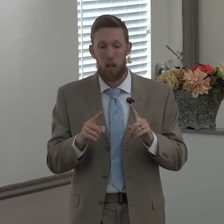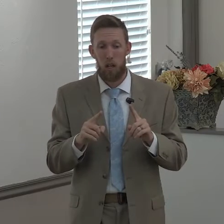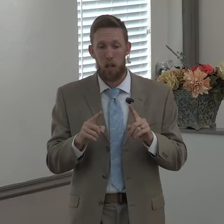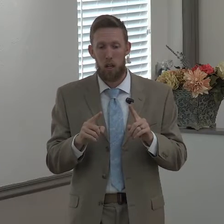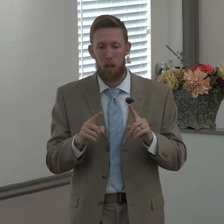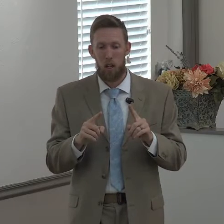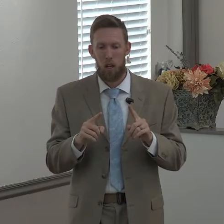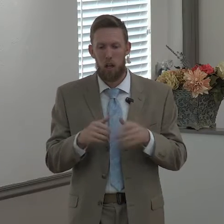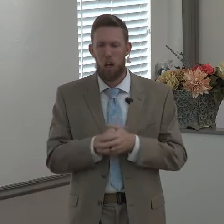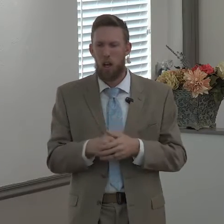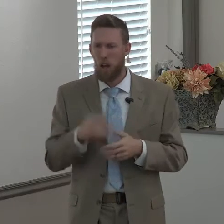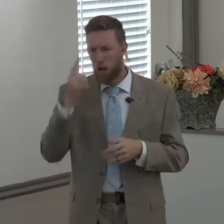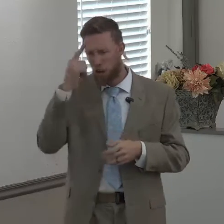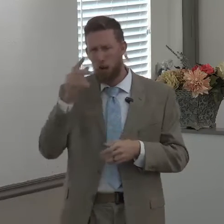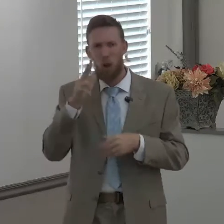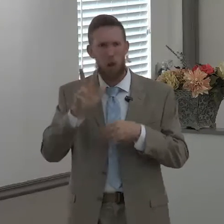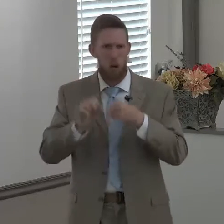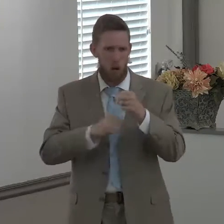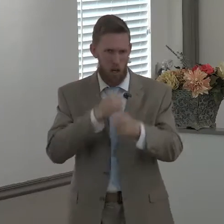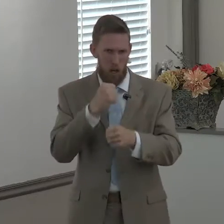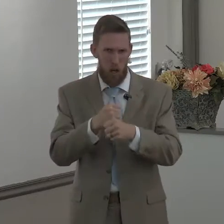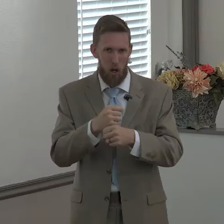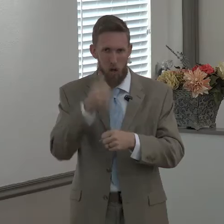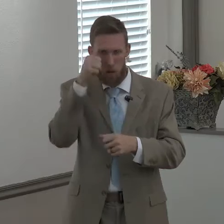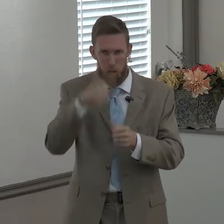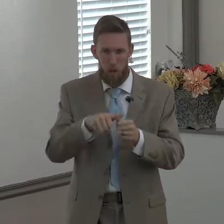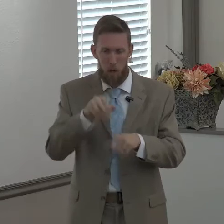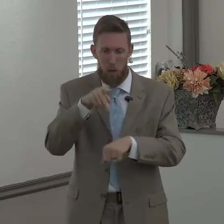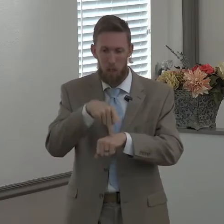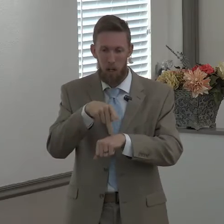3 years. But now all of a sudden,